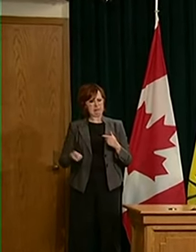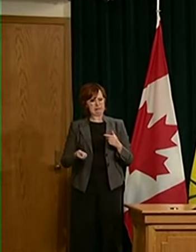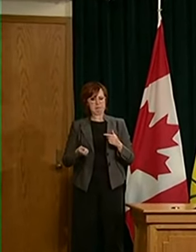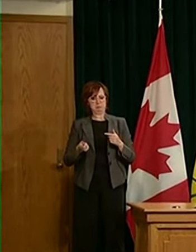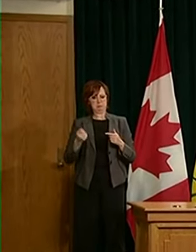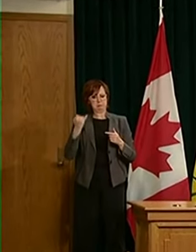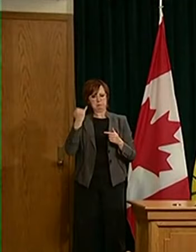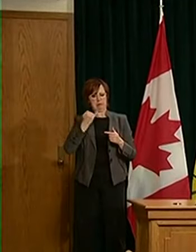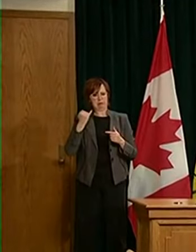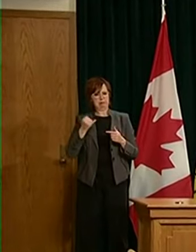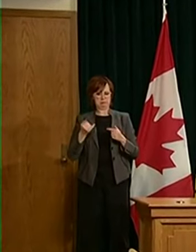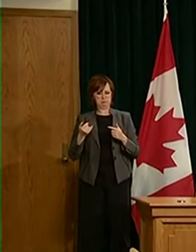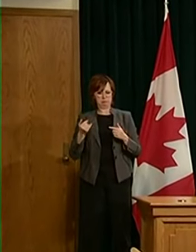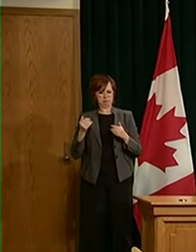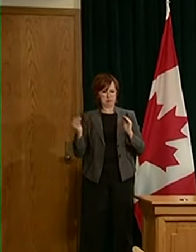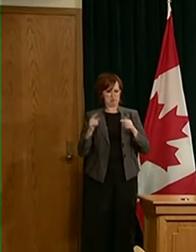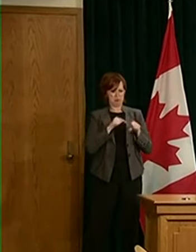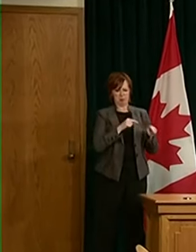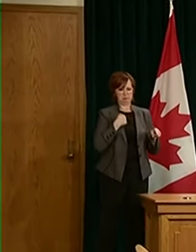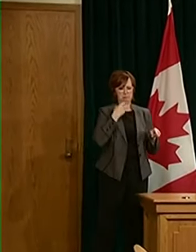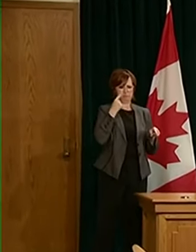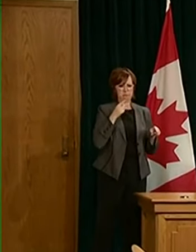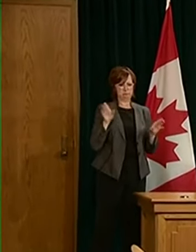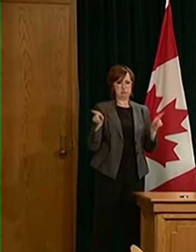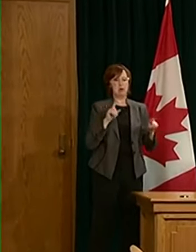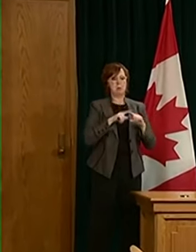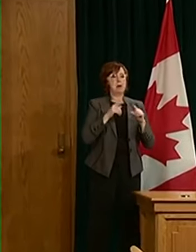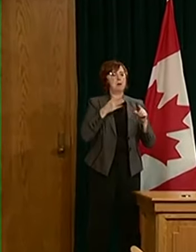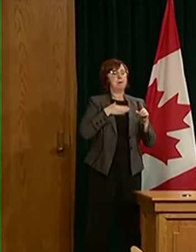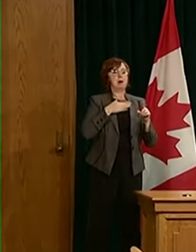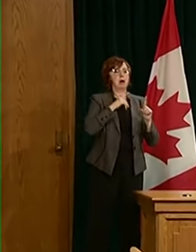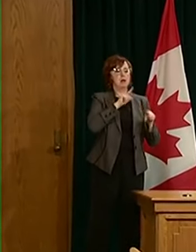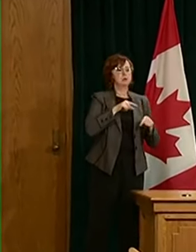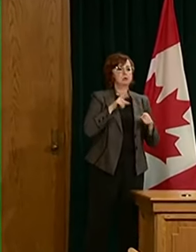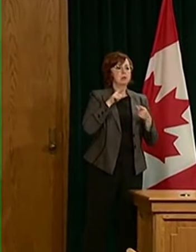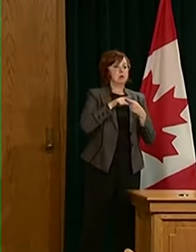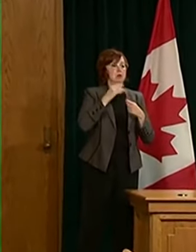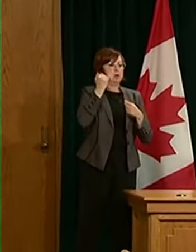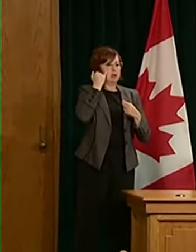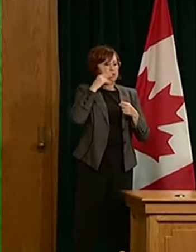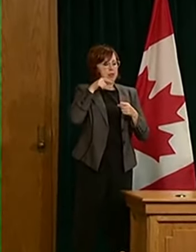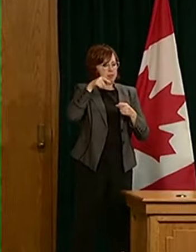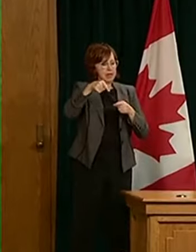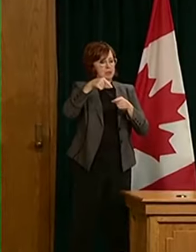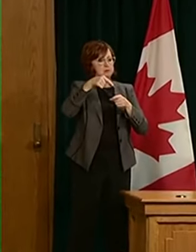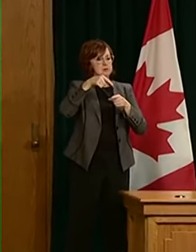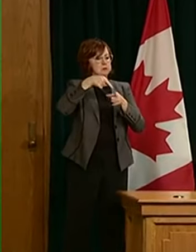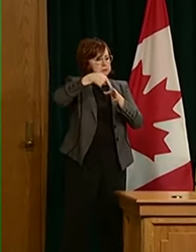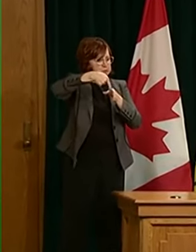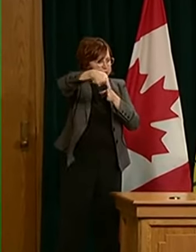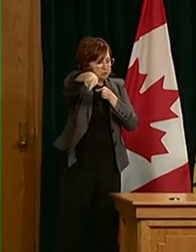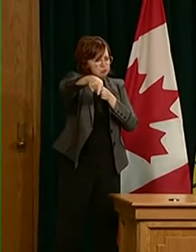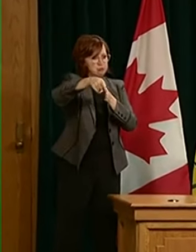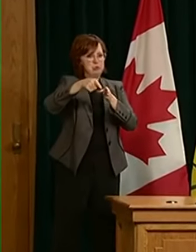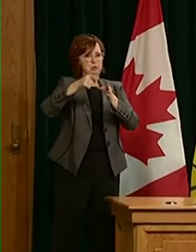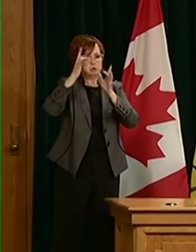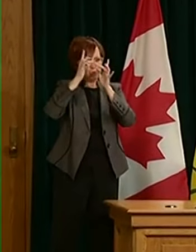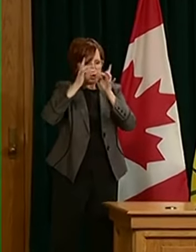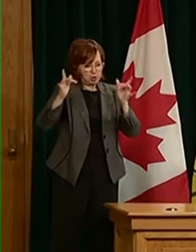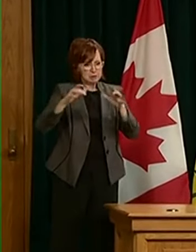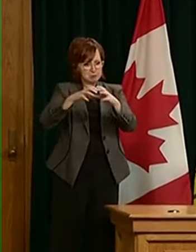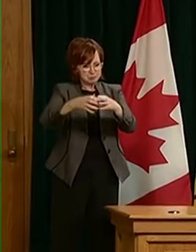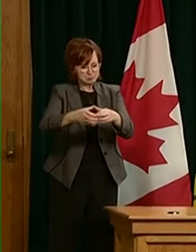set up, like they said, in the field. They're not actually a physical hospital. They have all the healthcare providers. They have the equipment that's appropriate for